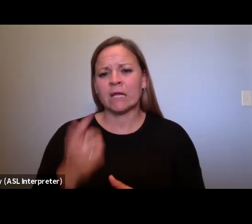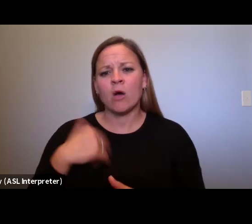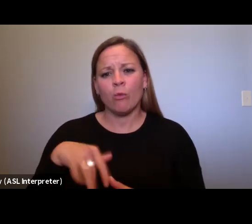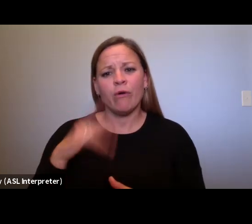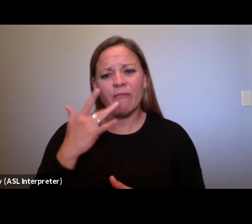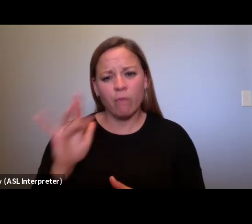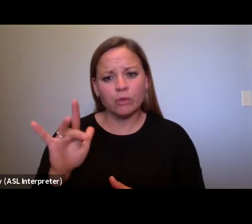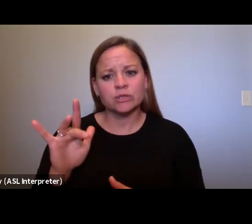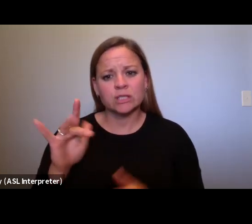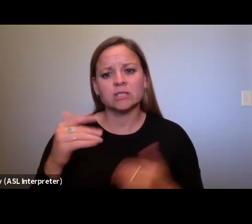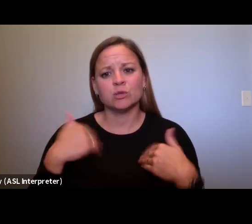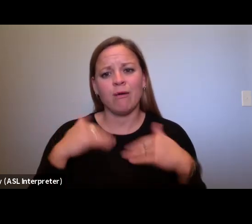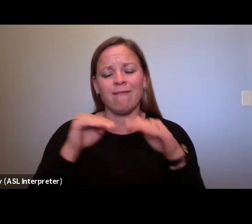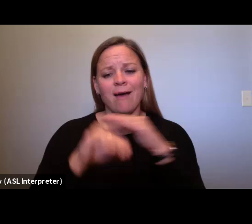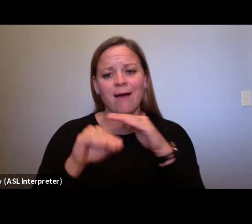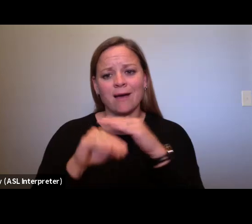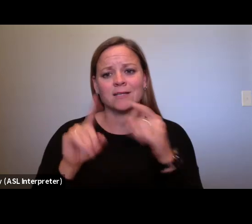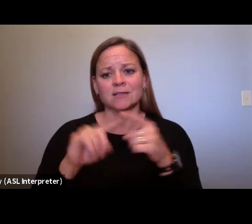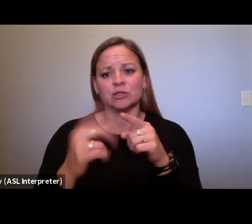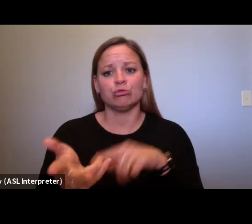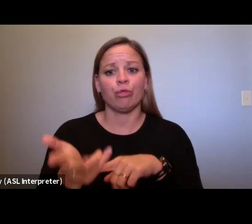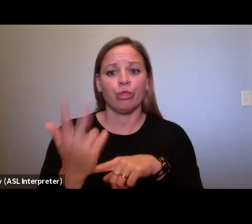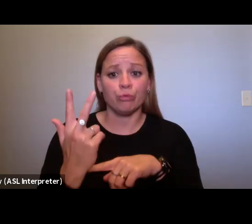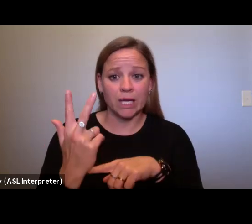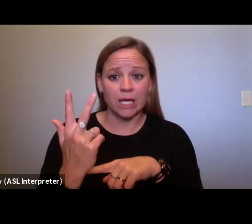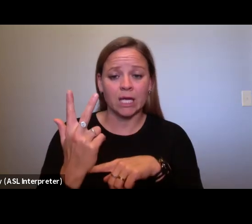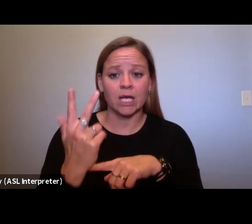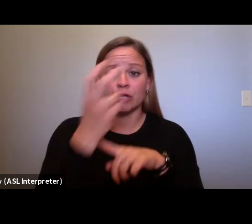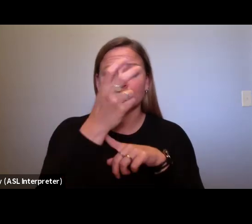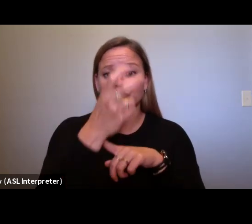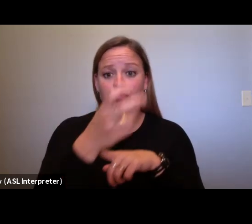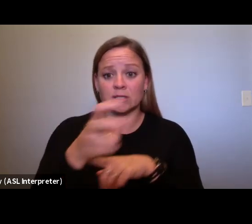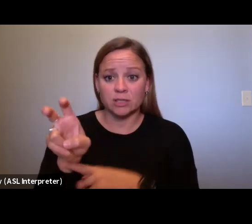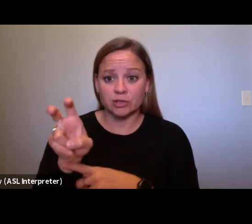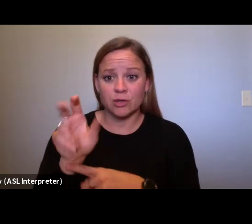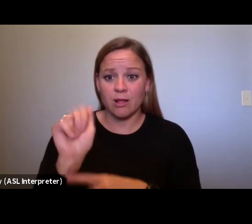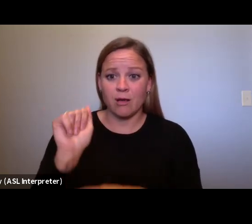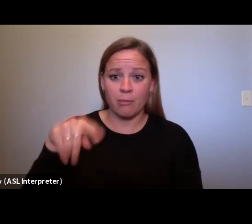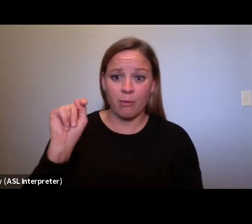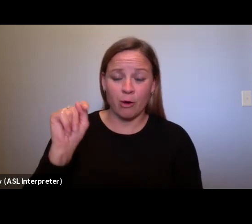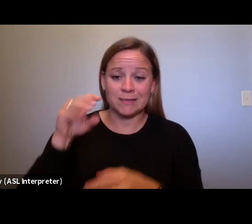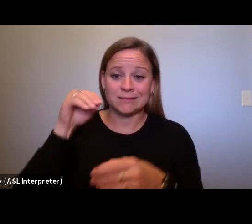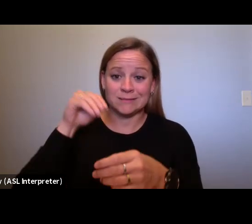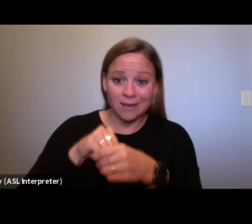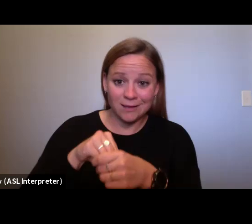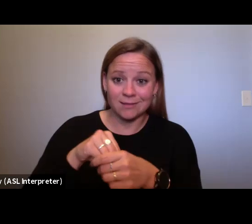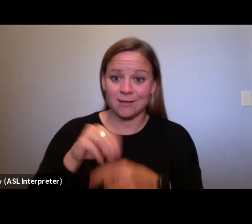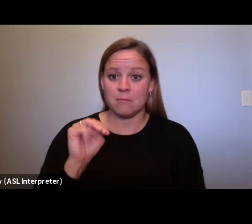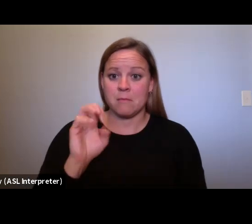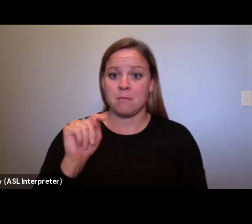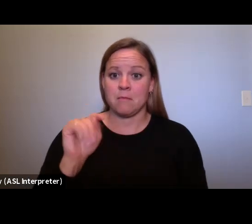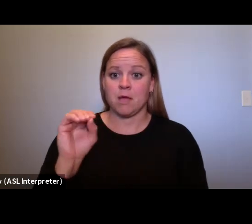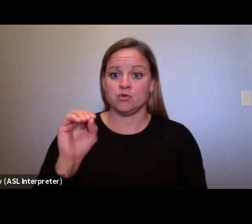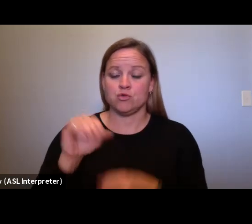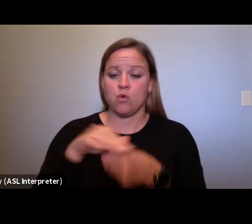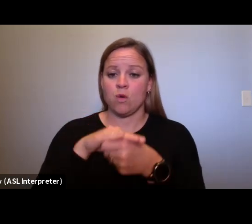to 3 transitional apartments in the metro area, which, you know,